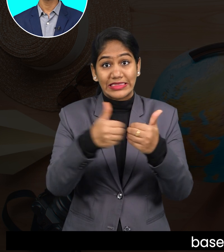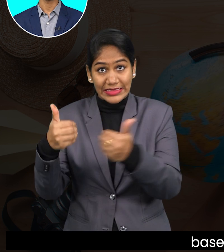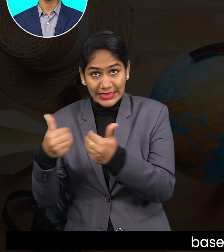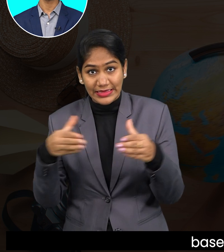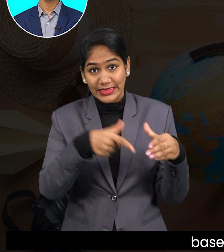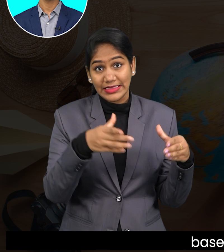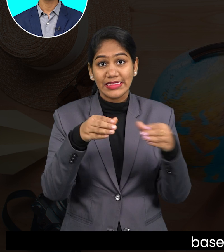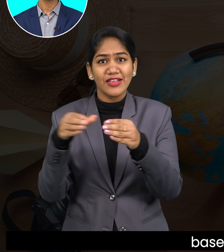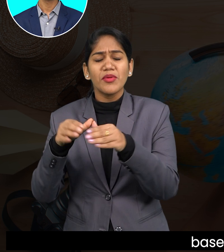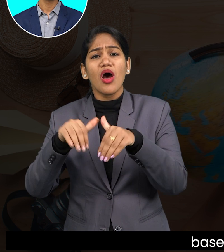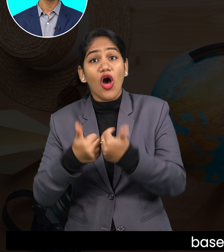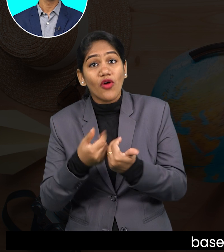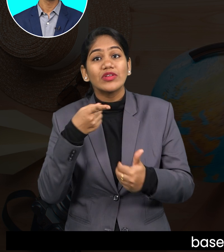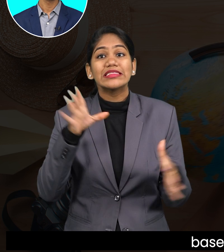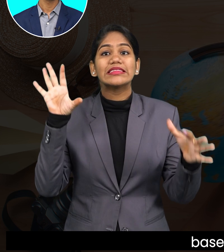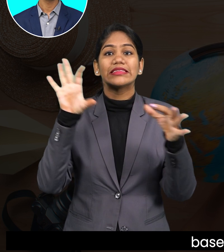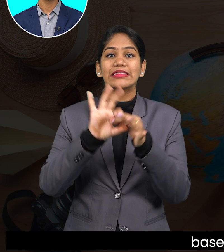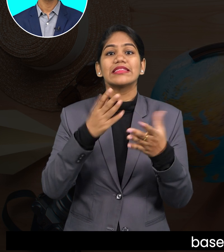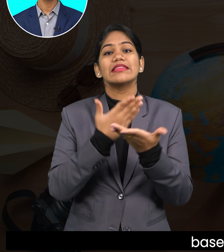based on the materials.